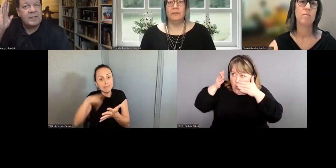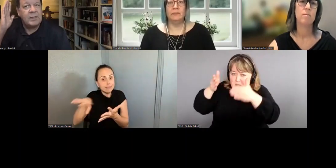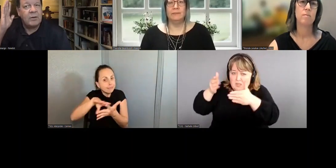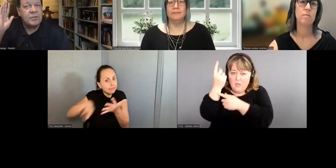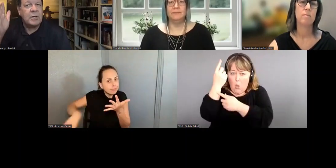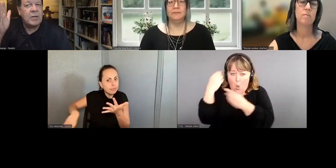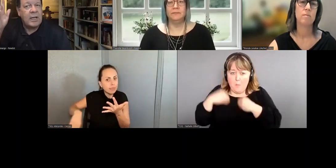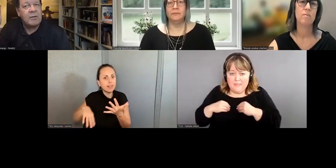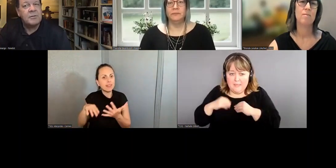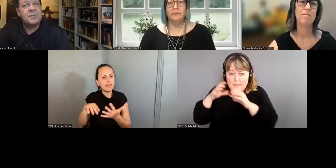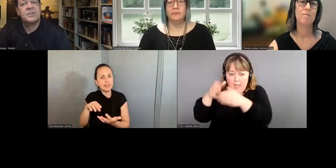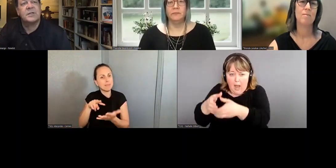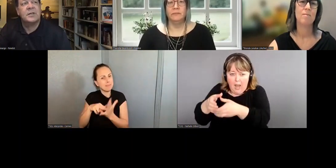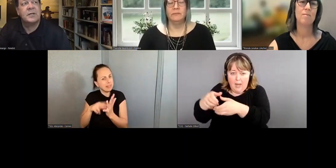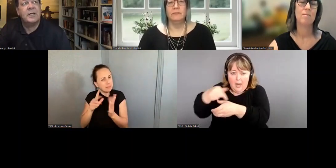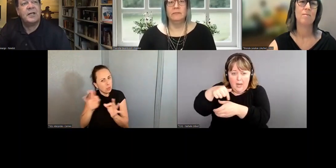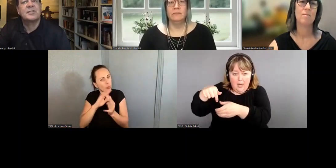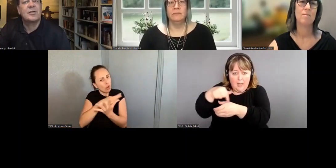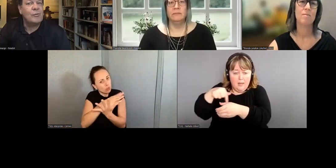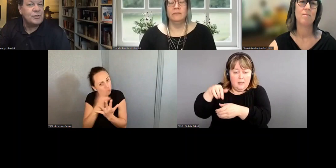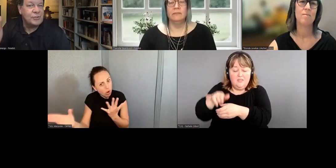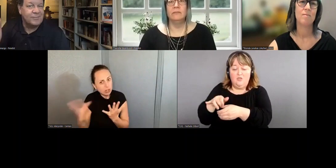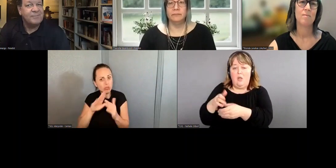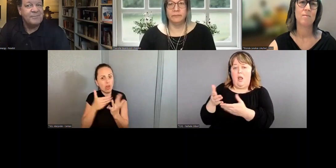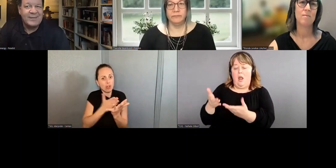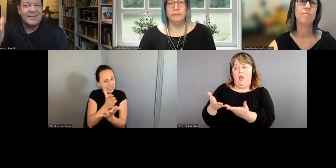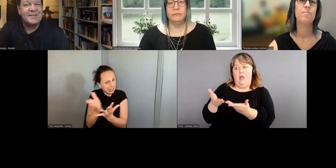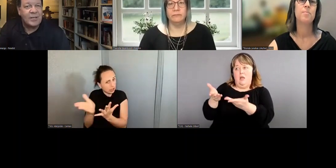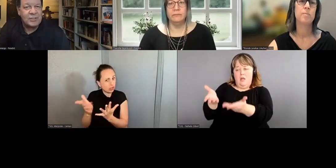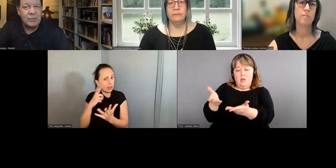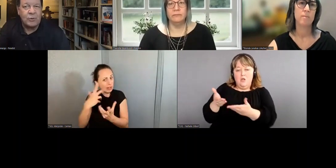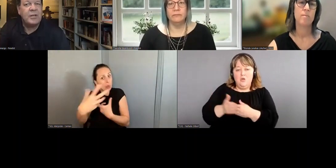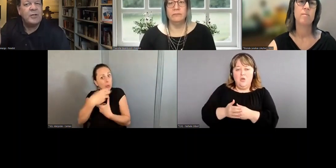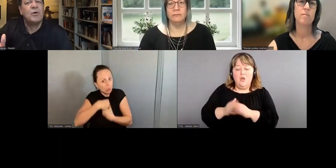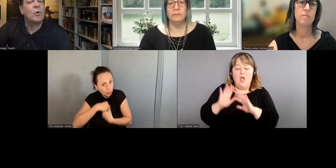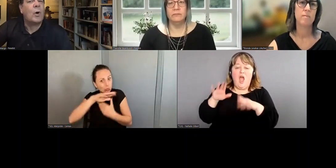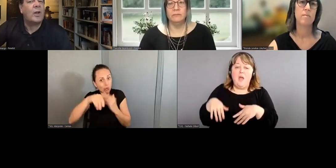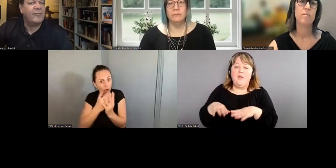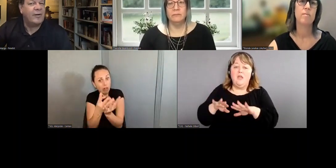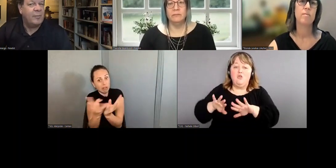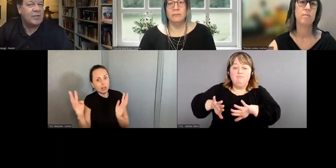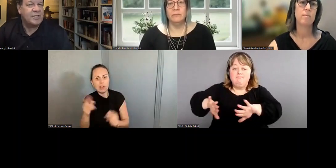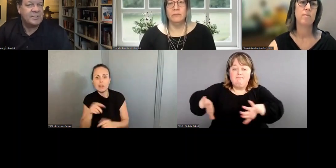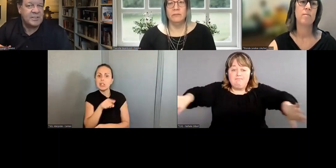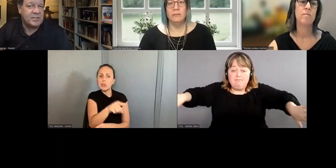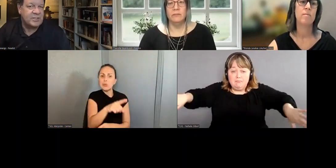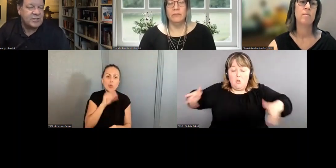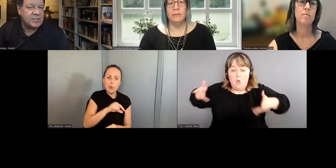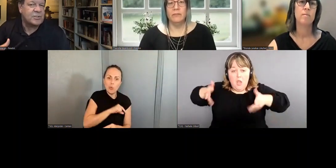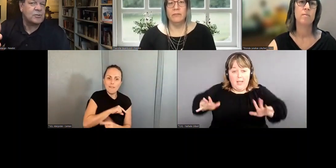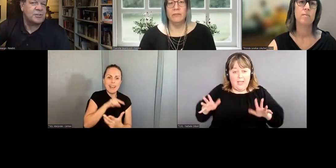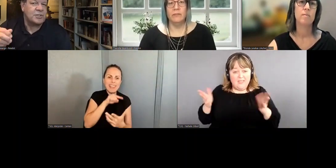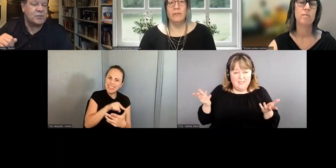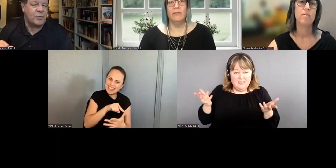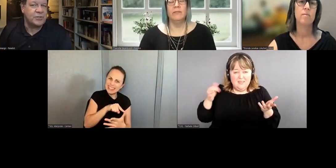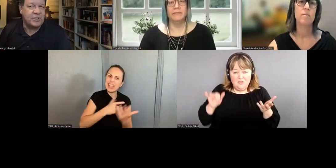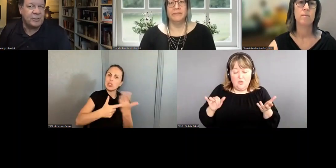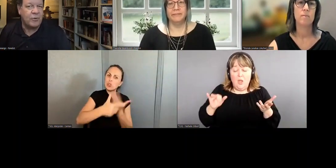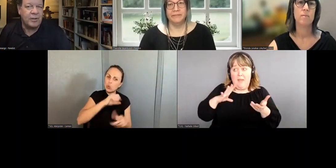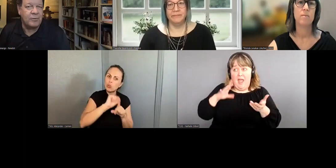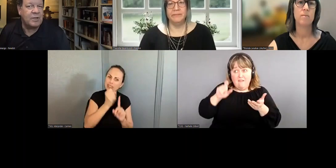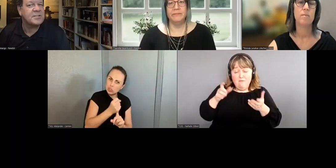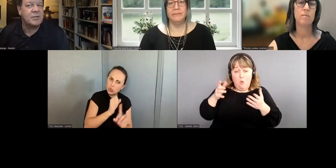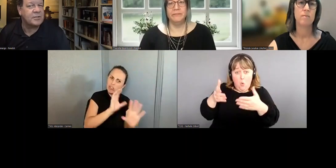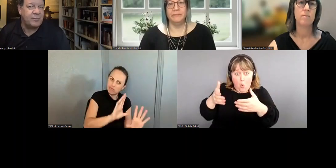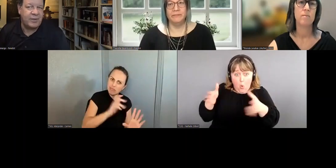that also allows an exclusion discussion. Okay, you don't qualify because this is just a social situation that you're going